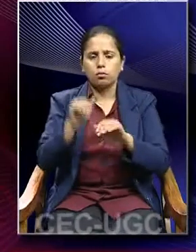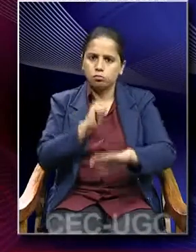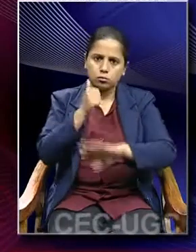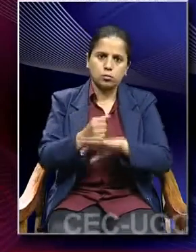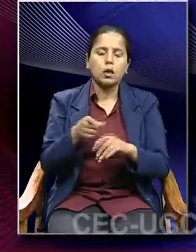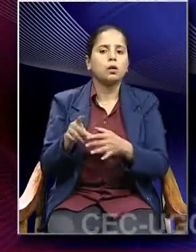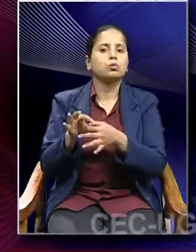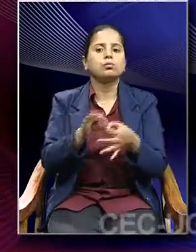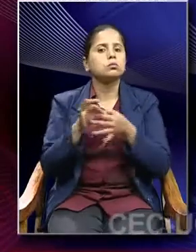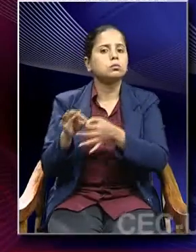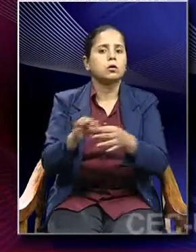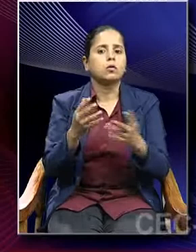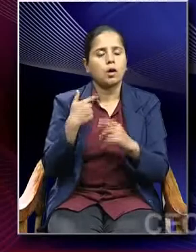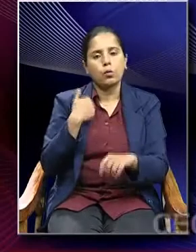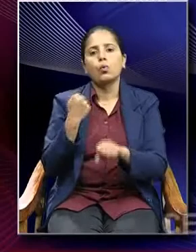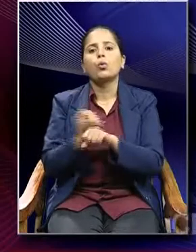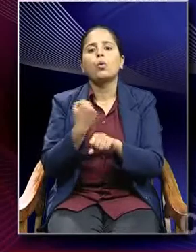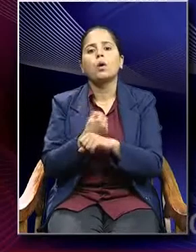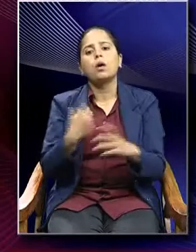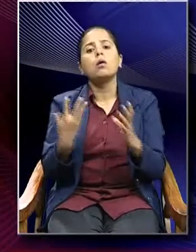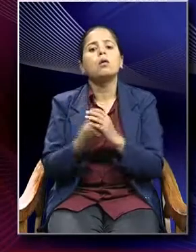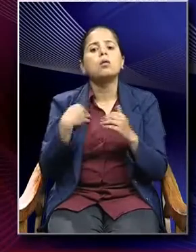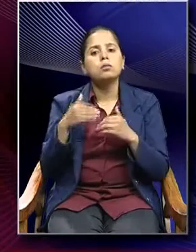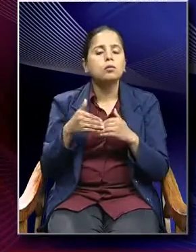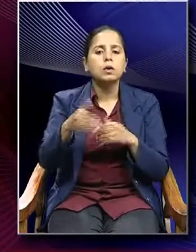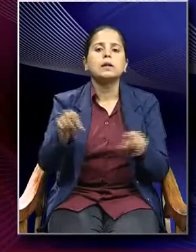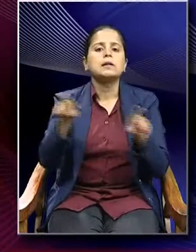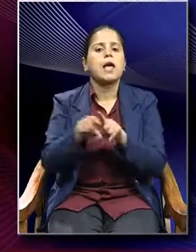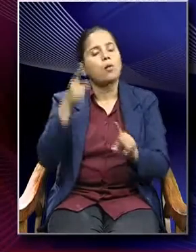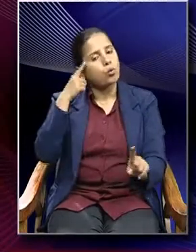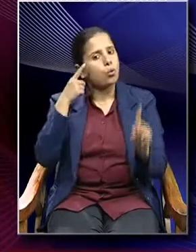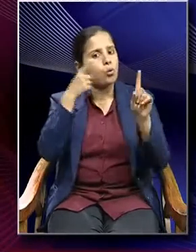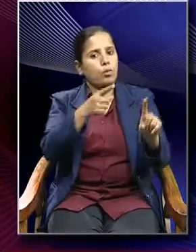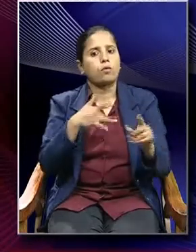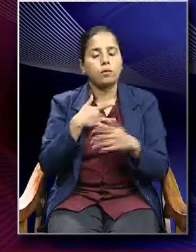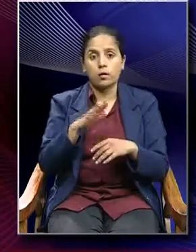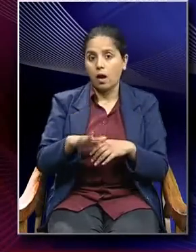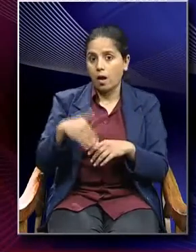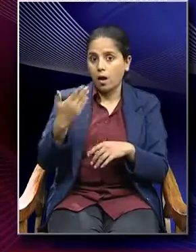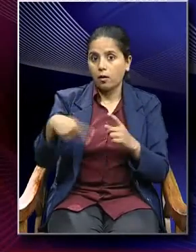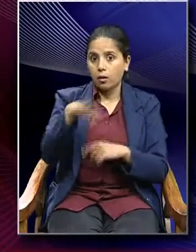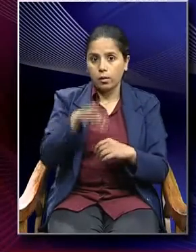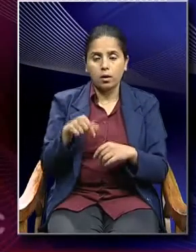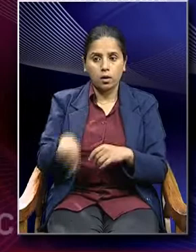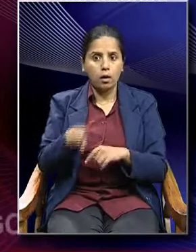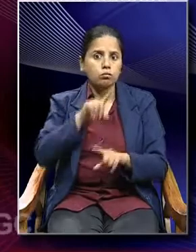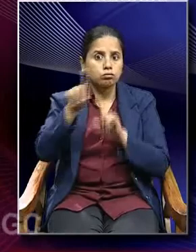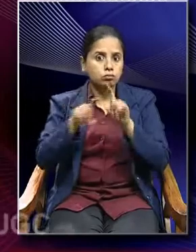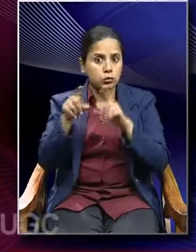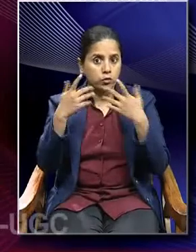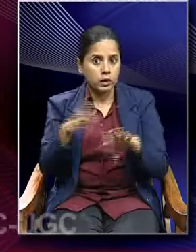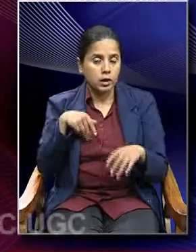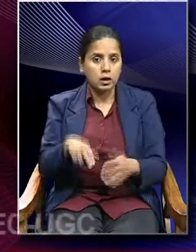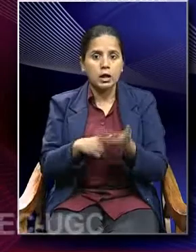are surrounded, and we work towards a same goal. After the inquiry into the nature